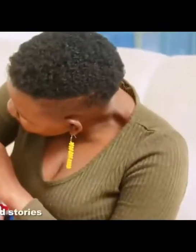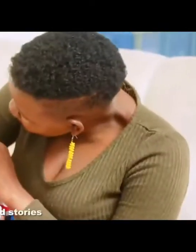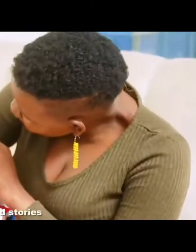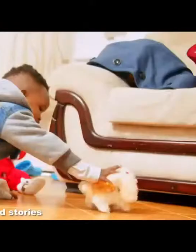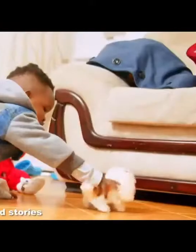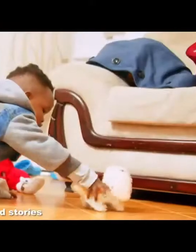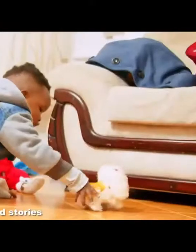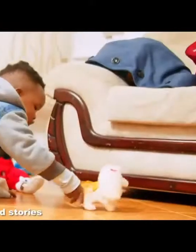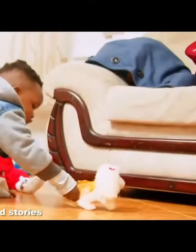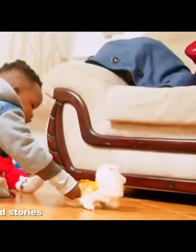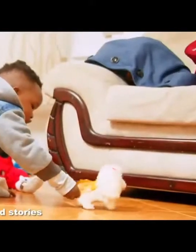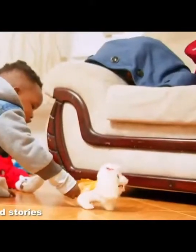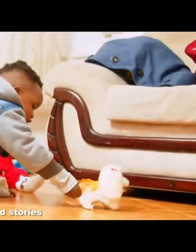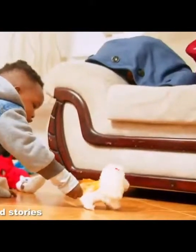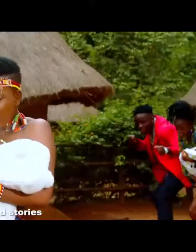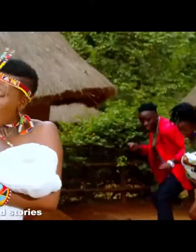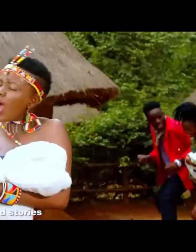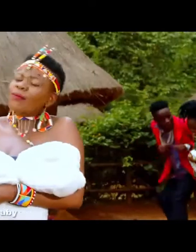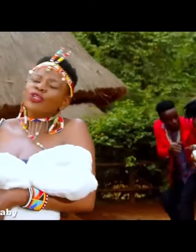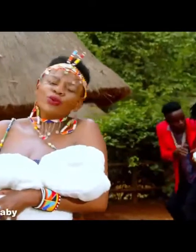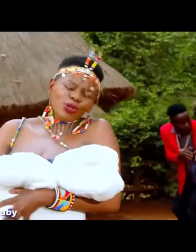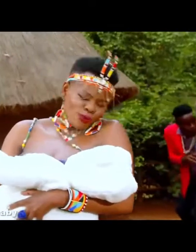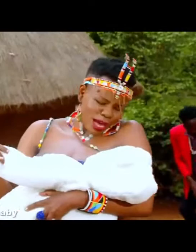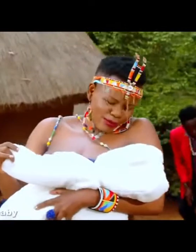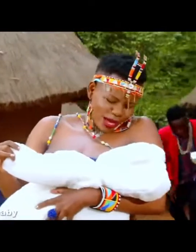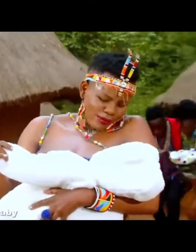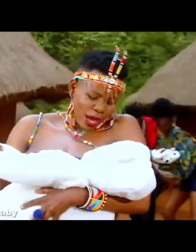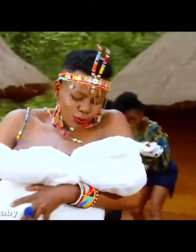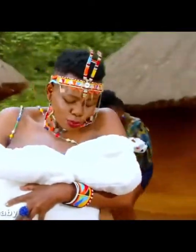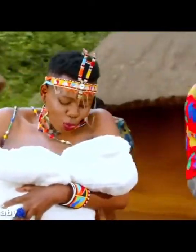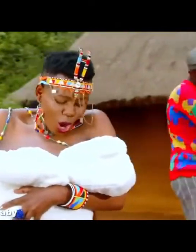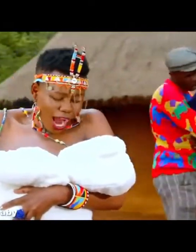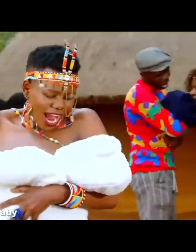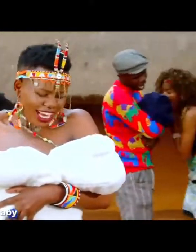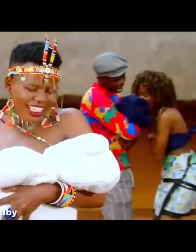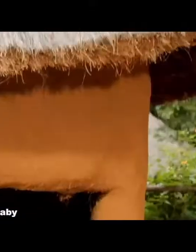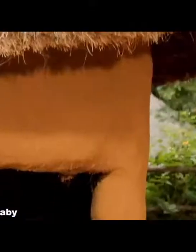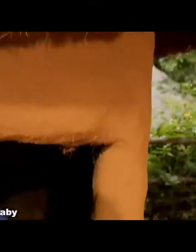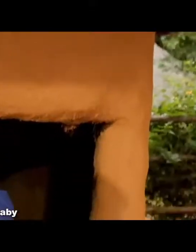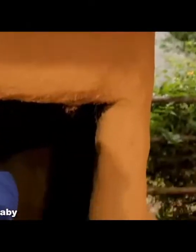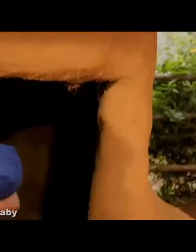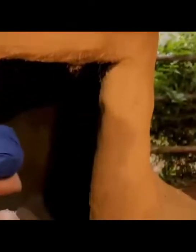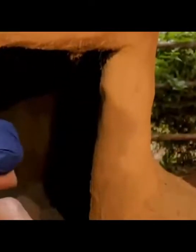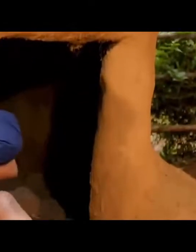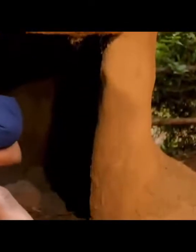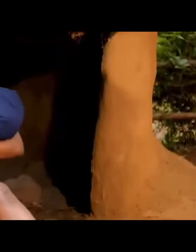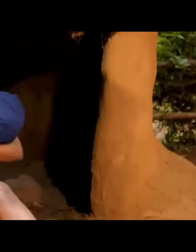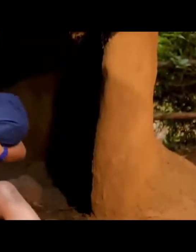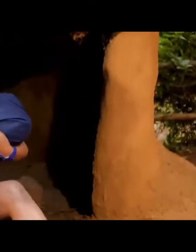Love, song, play and stories. Buja buja baby baby.